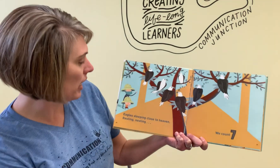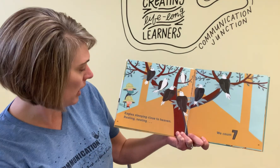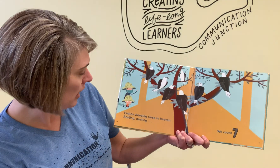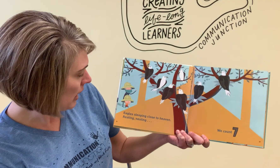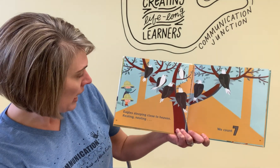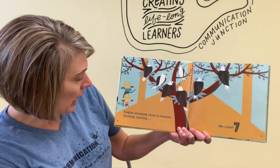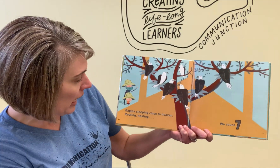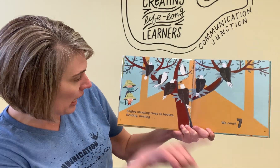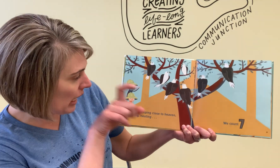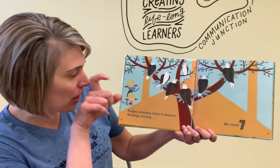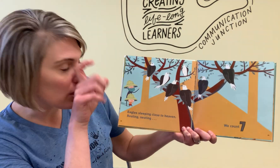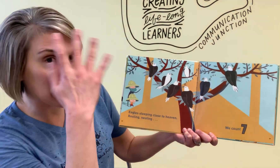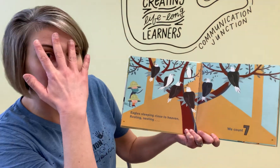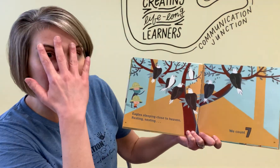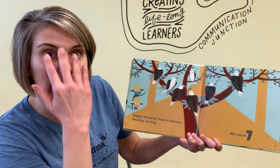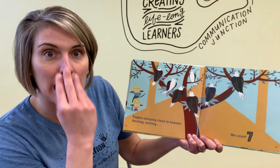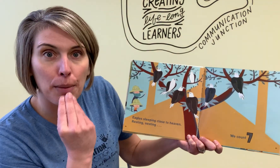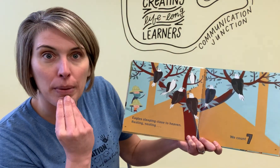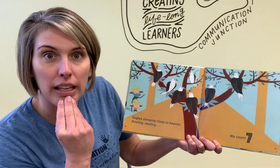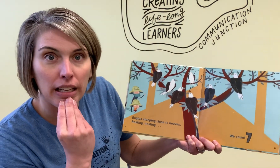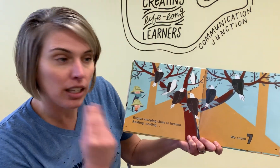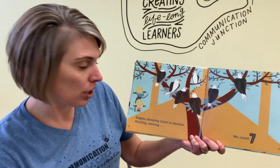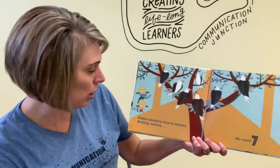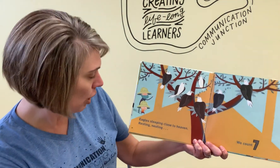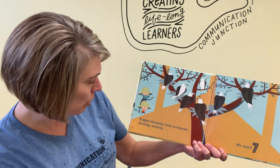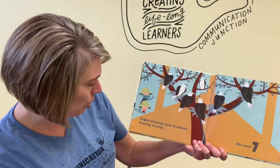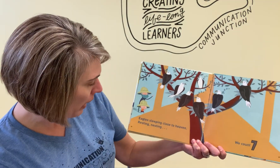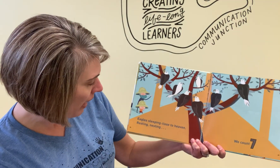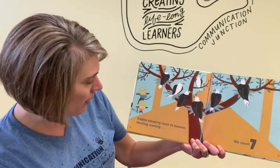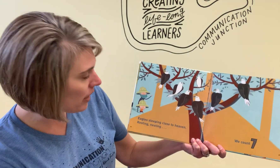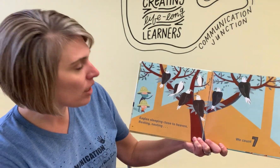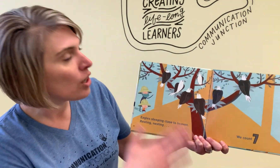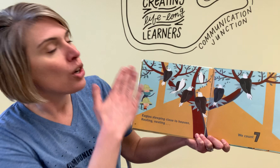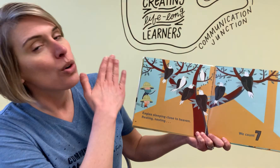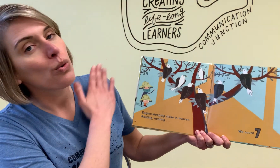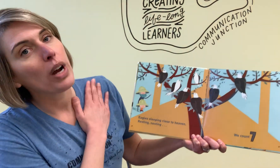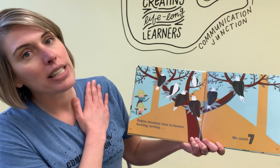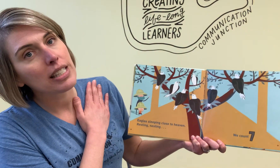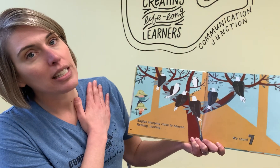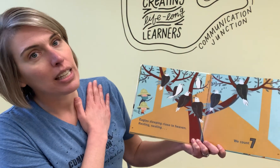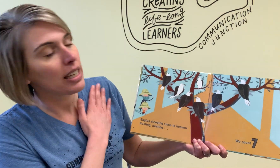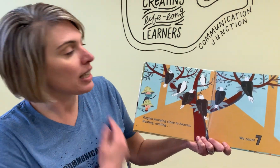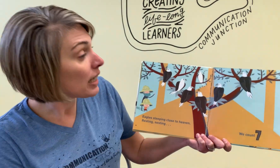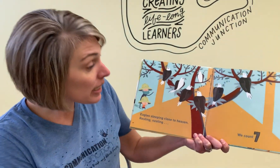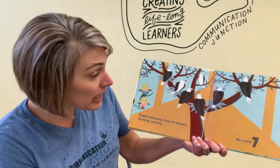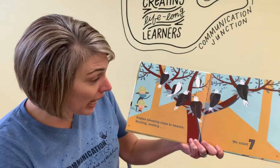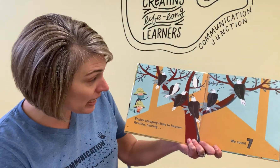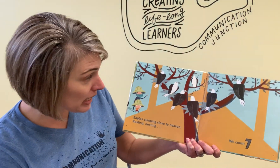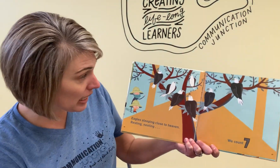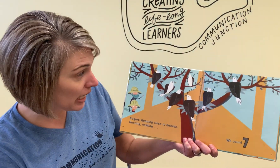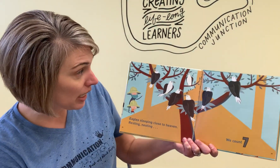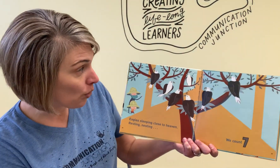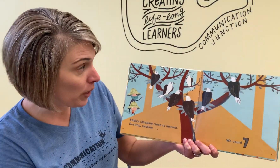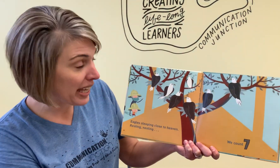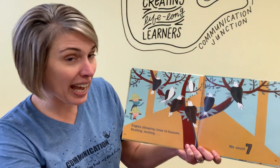Ready? Eagles sleeping close to heaven, resting, nesting. We